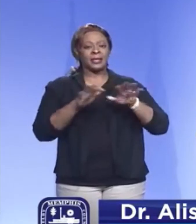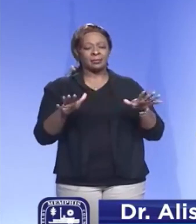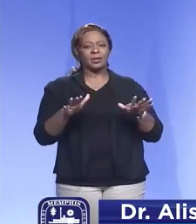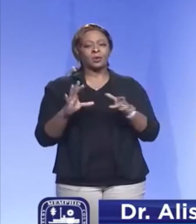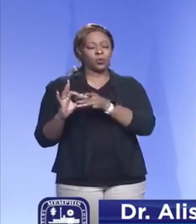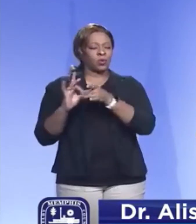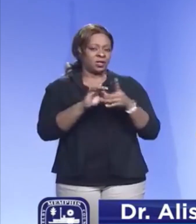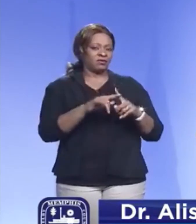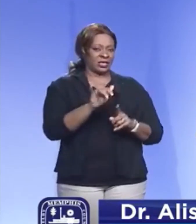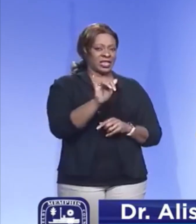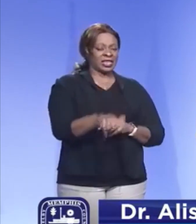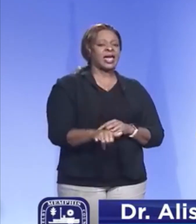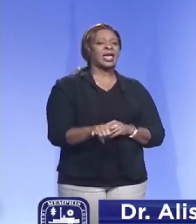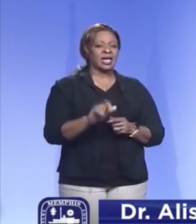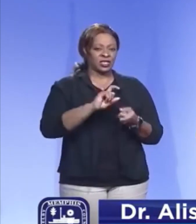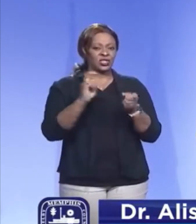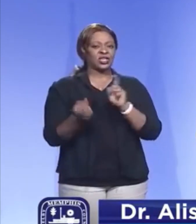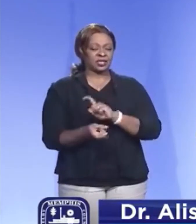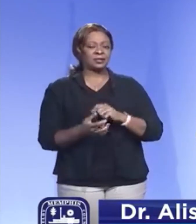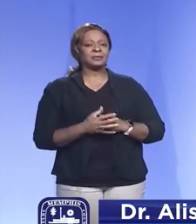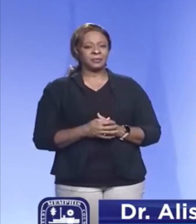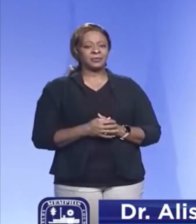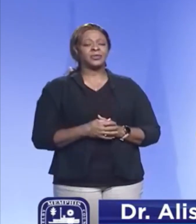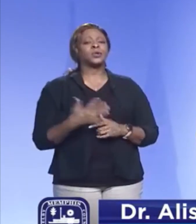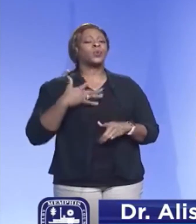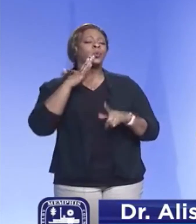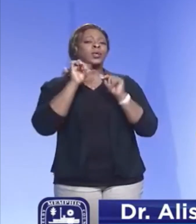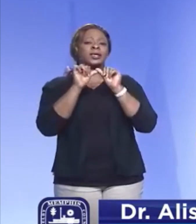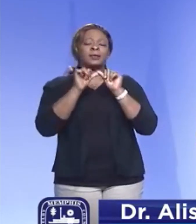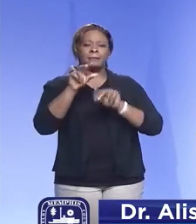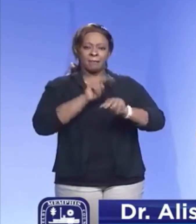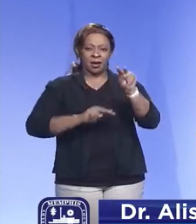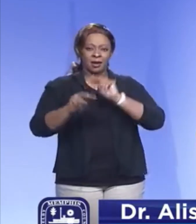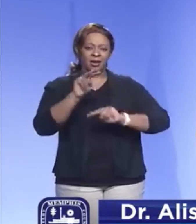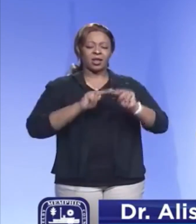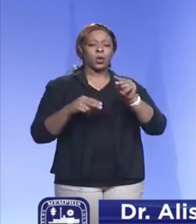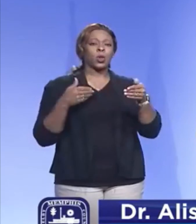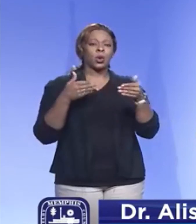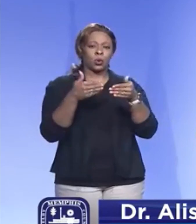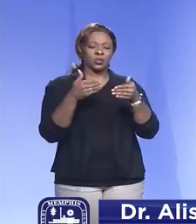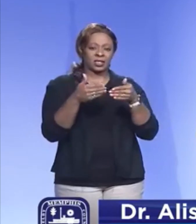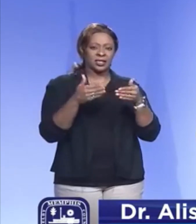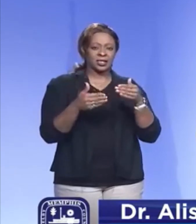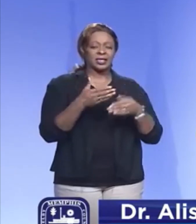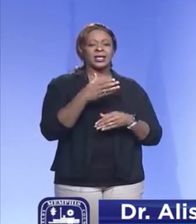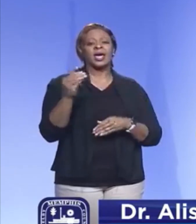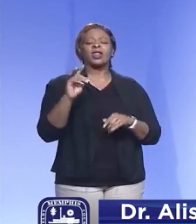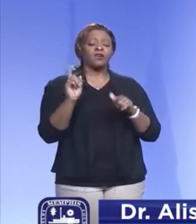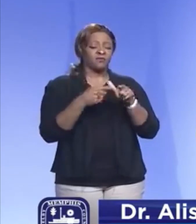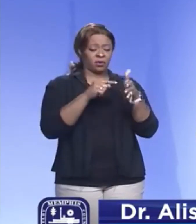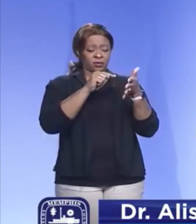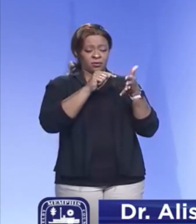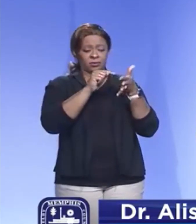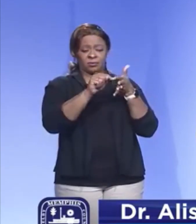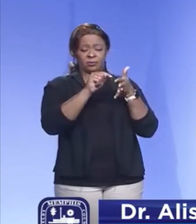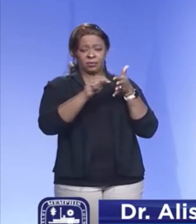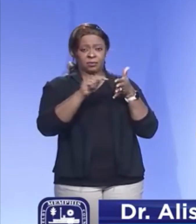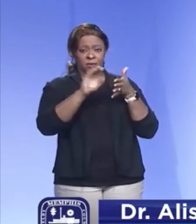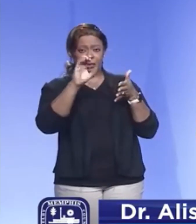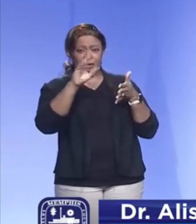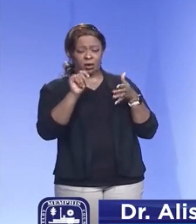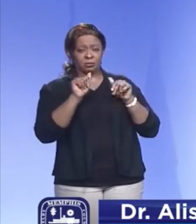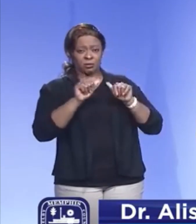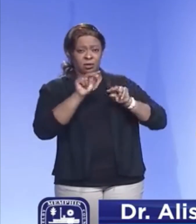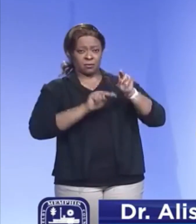relative to that particular change. We will continue to monitor very closely into the first week of October, and